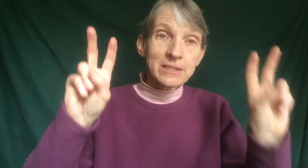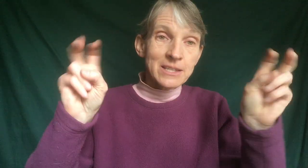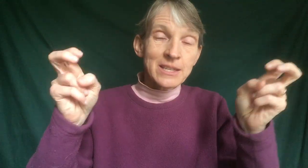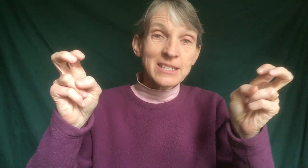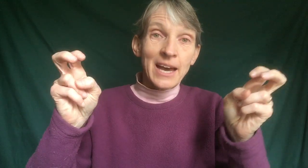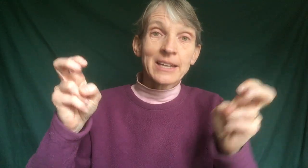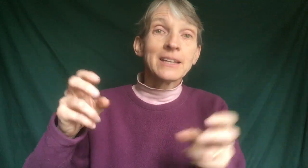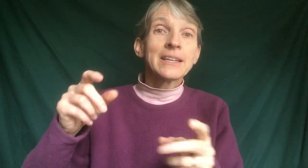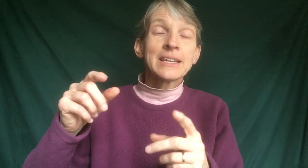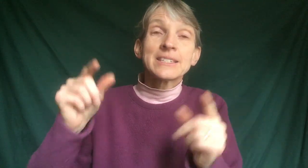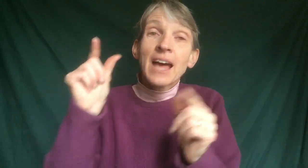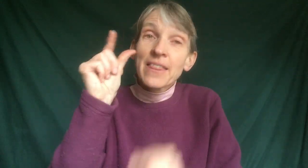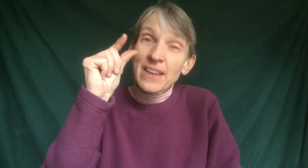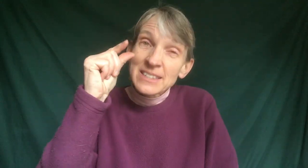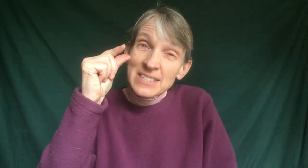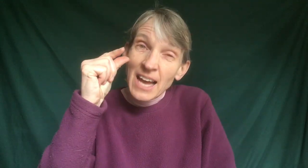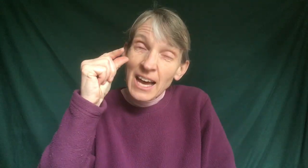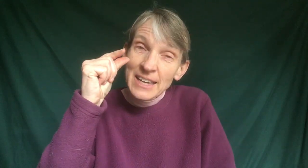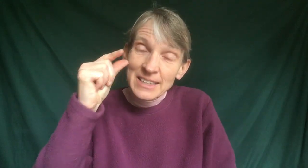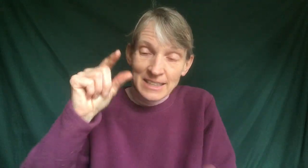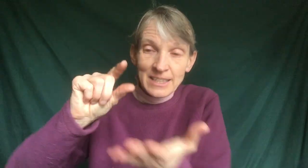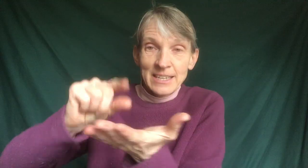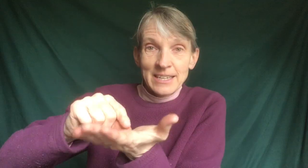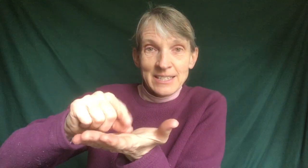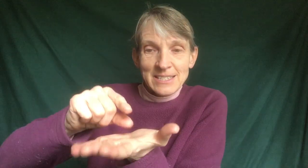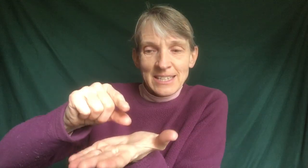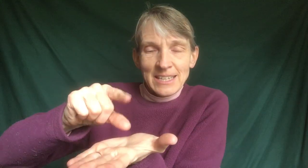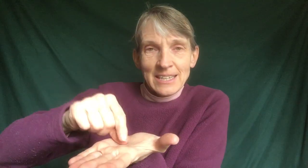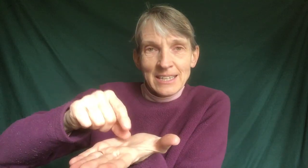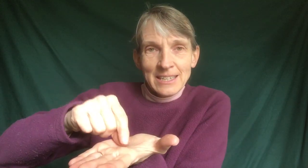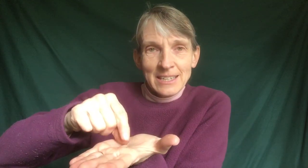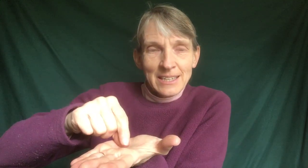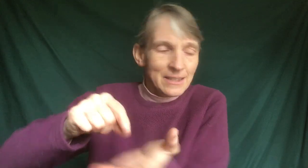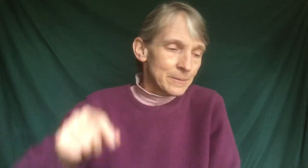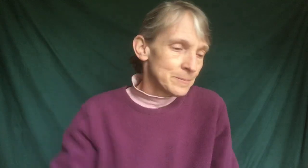the title is The Tiny Seed.